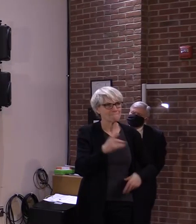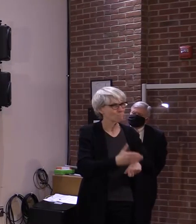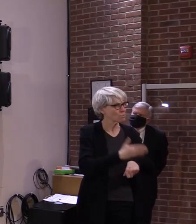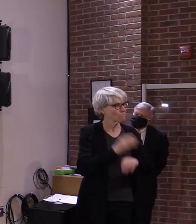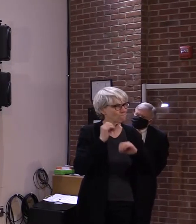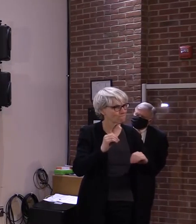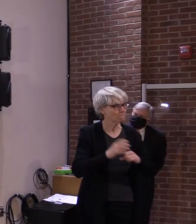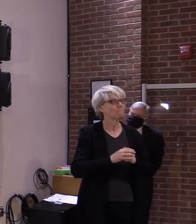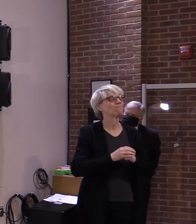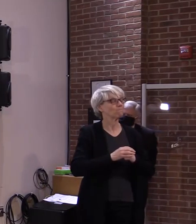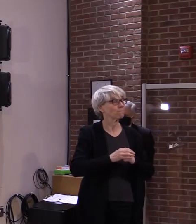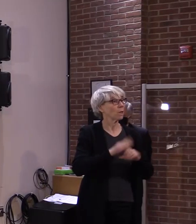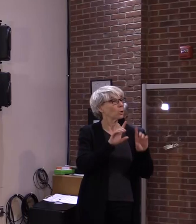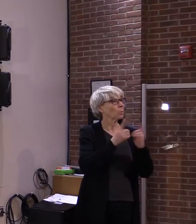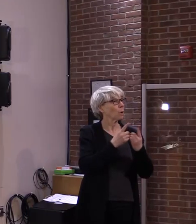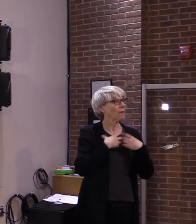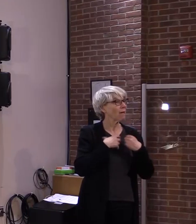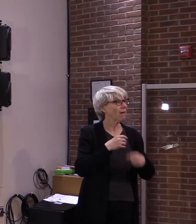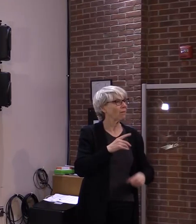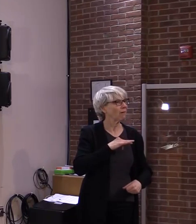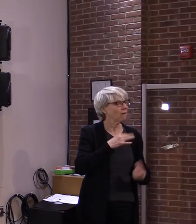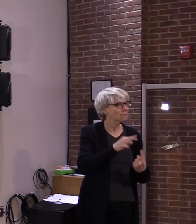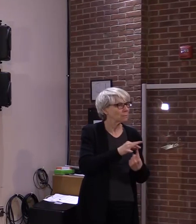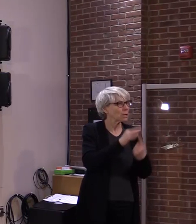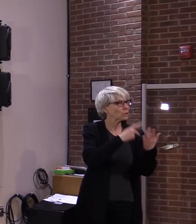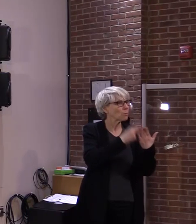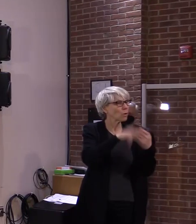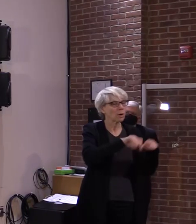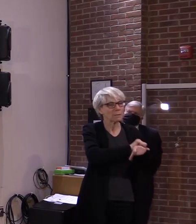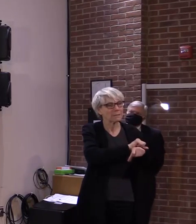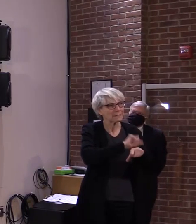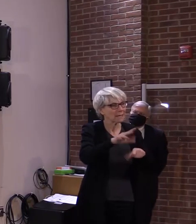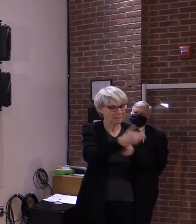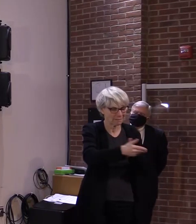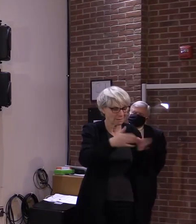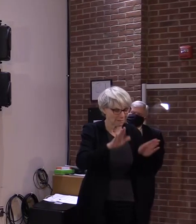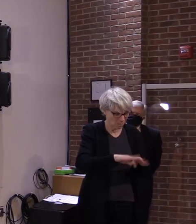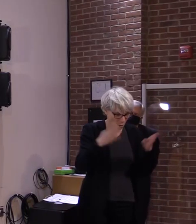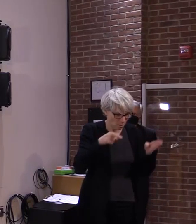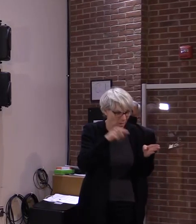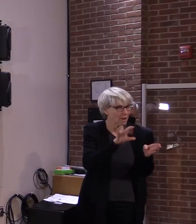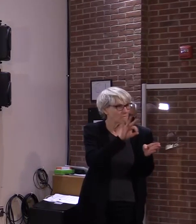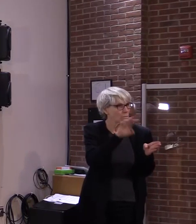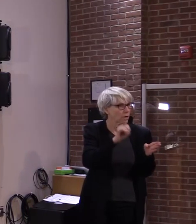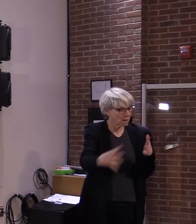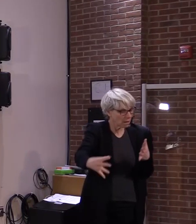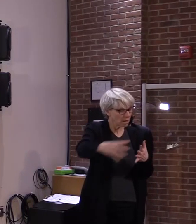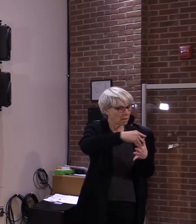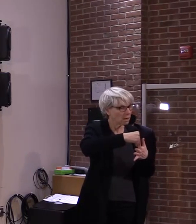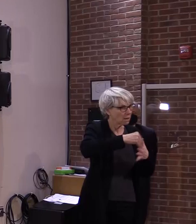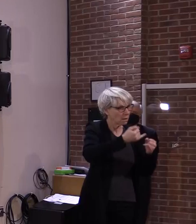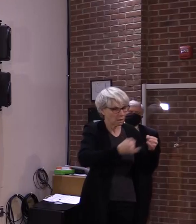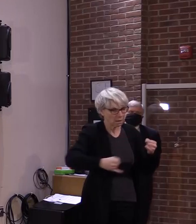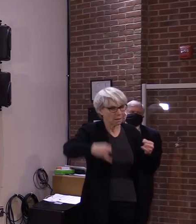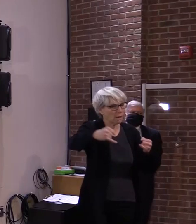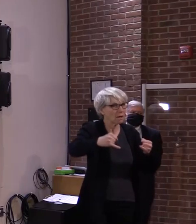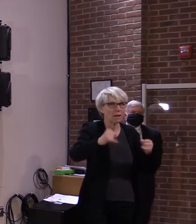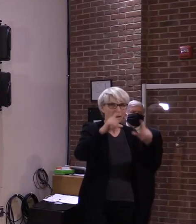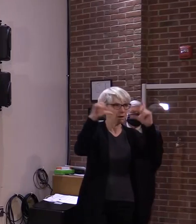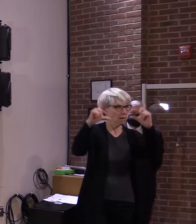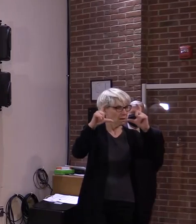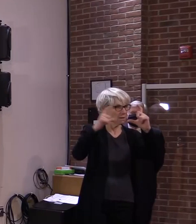health department program, the man was sent a free pulse oximeter. A pulse ox, as it's